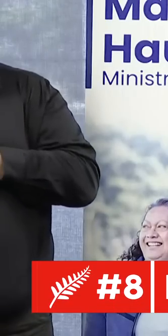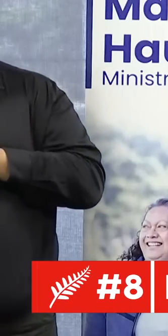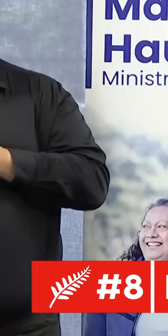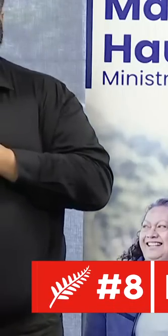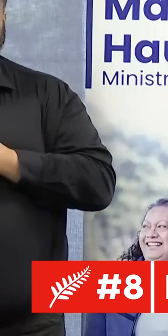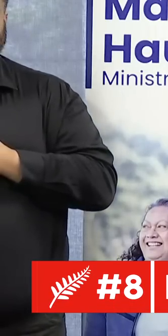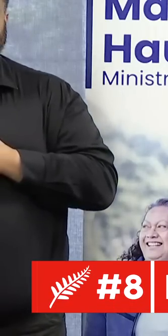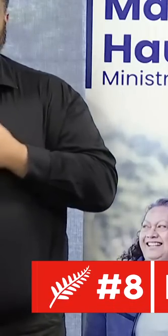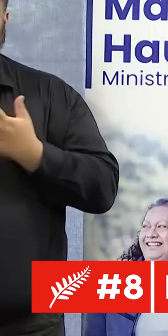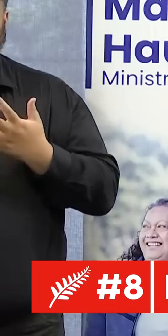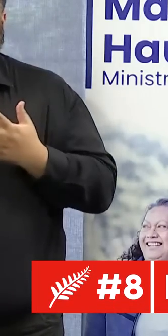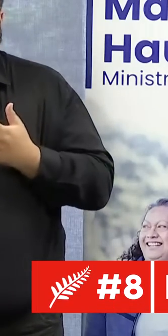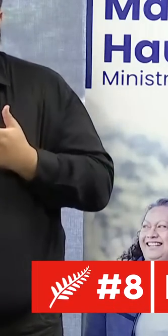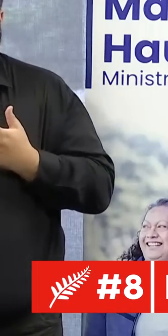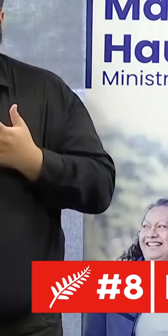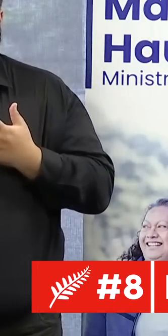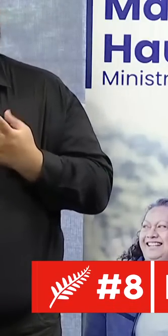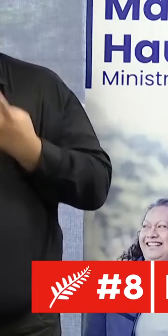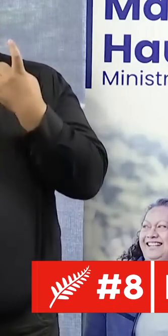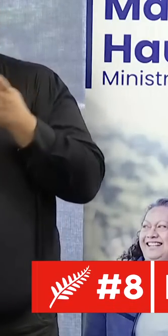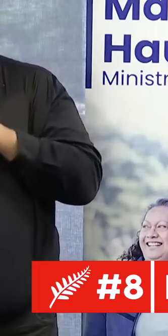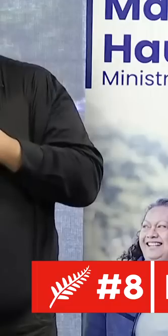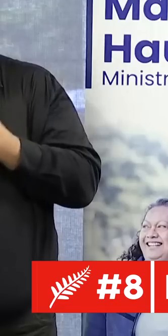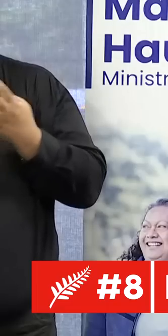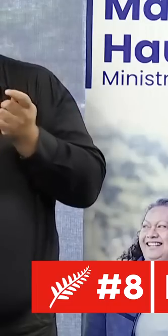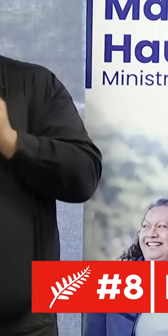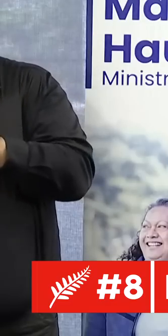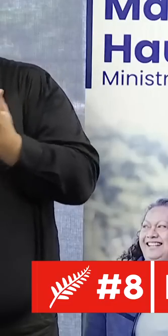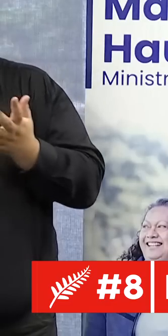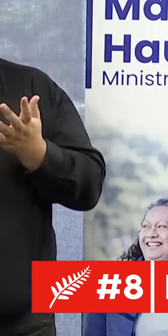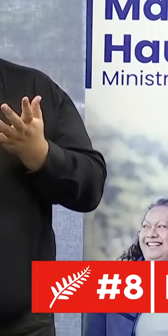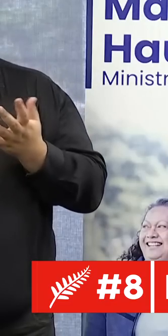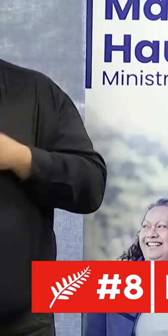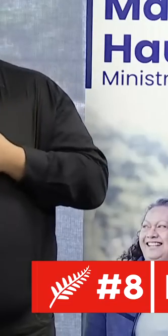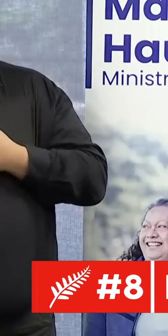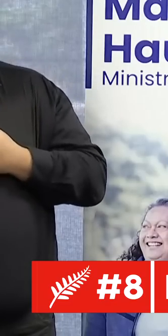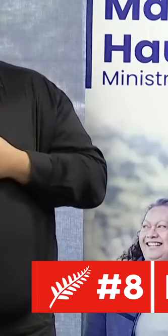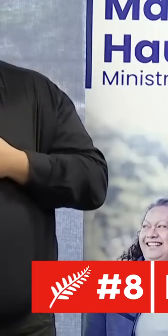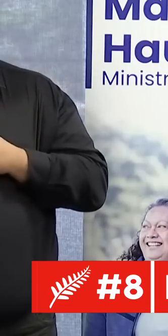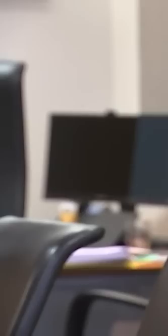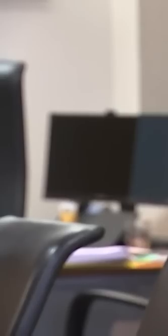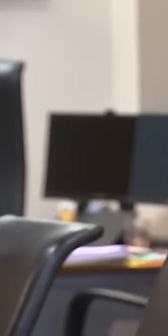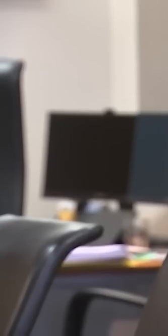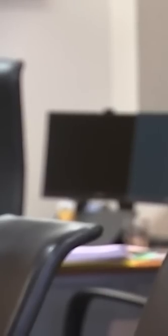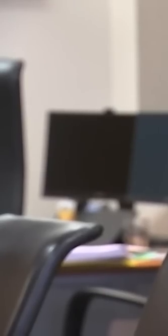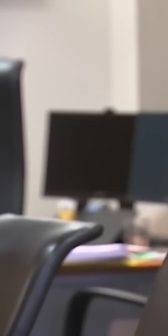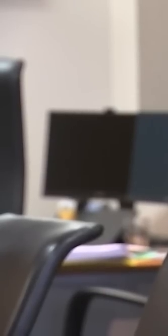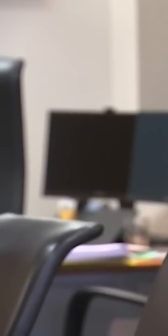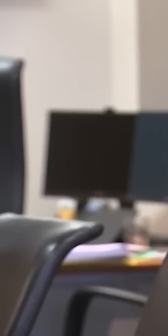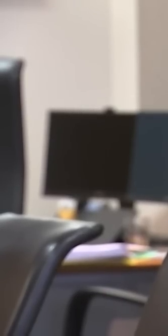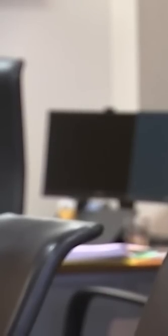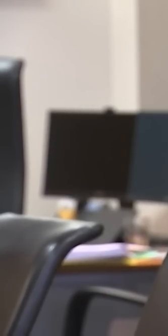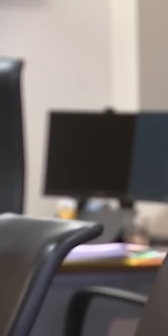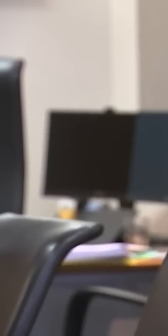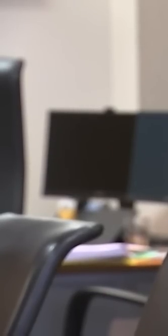Former COVID-19 Minister Aisha Viral hasn't been in politics long, but gets the meaty health portfolio. Same as being a good